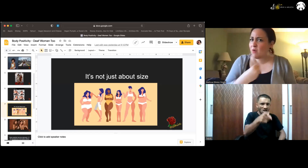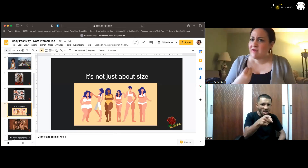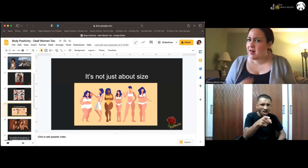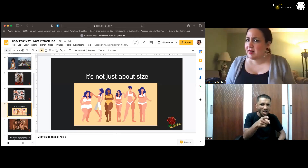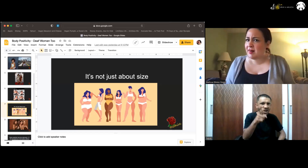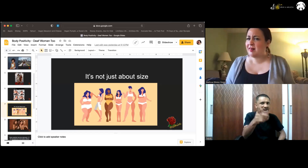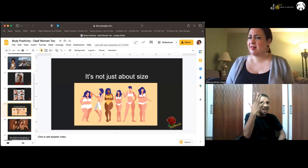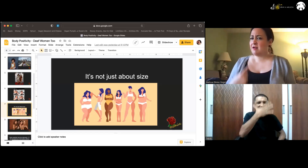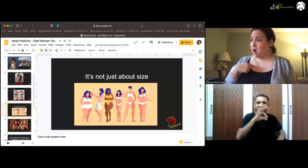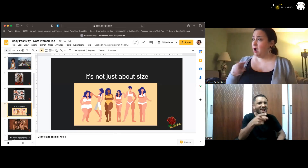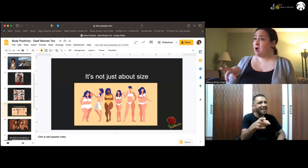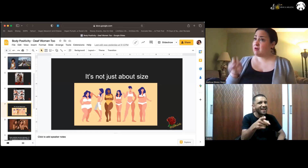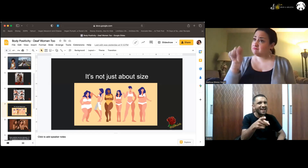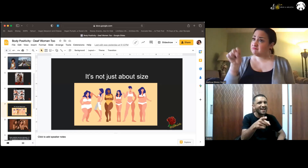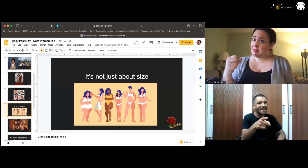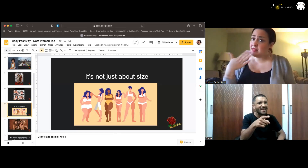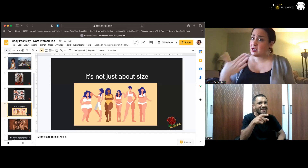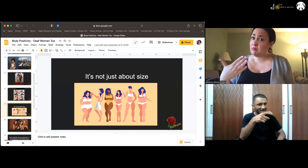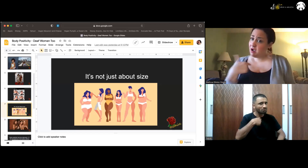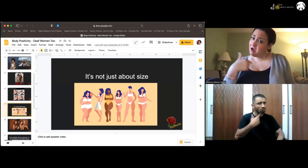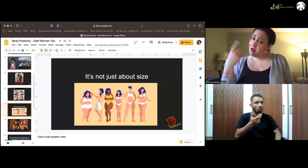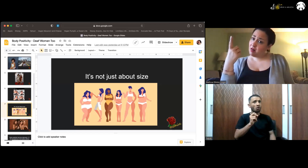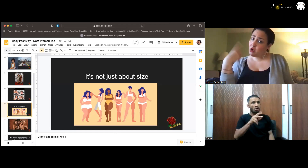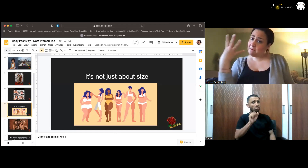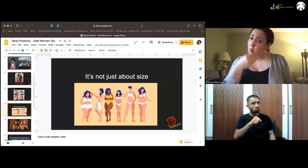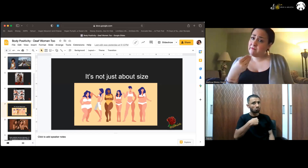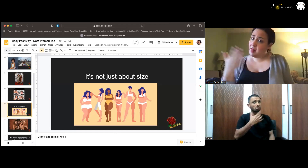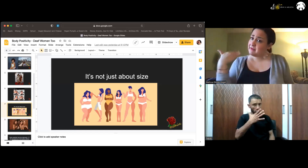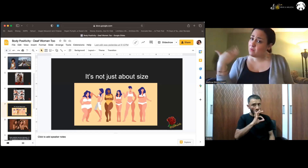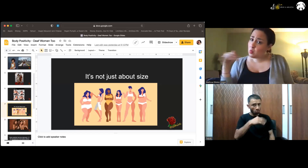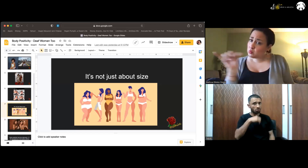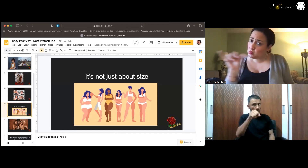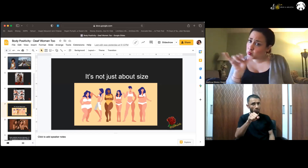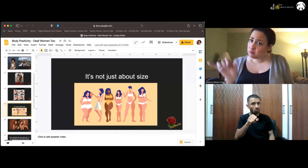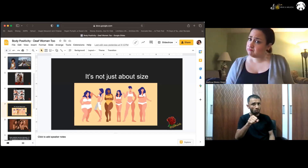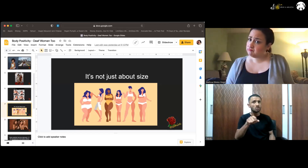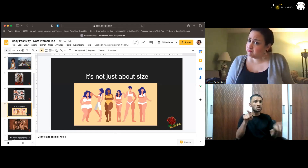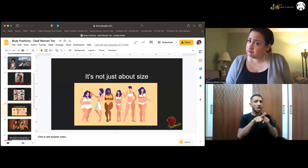everyone have different opinions, but still I will say you're beautiful.